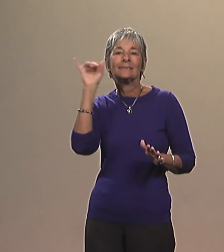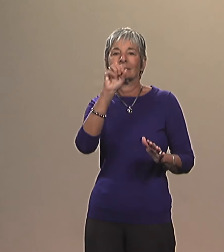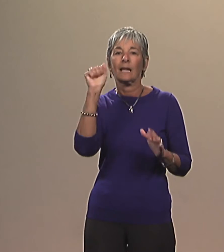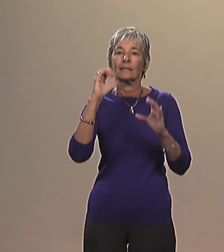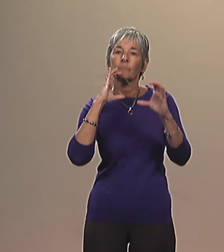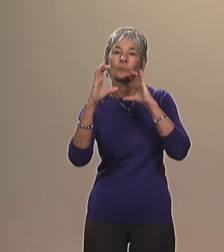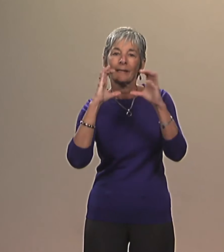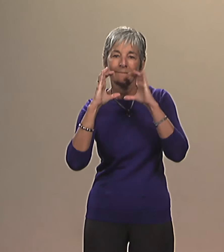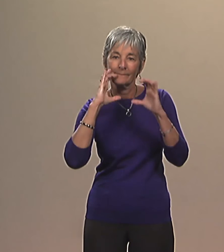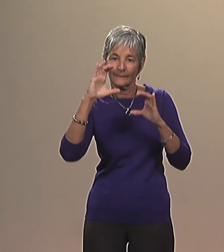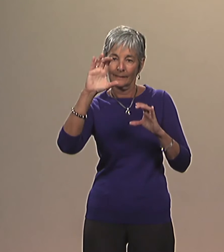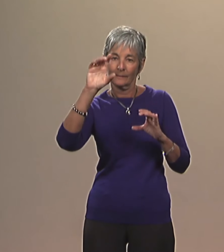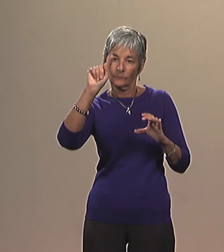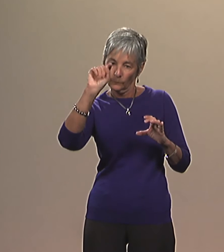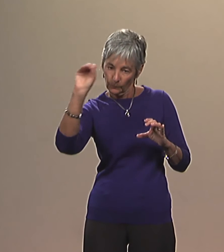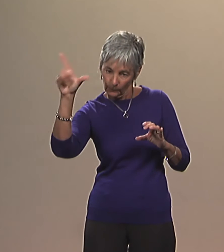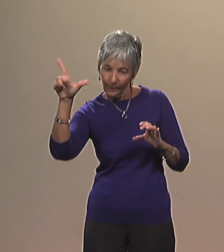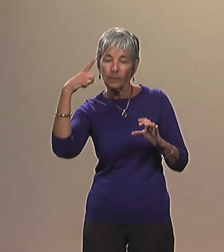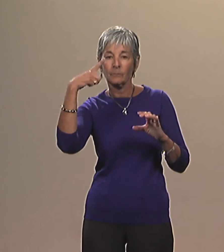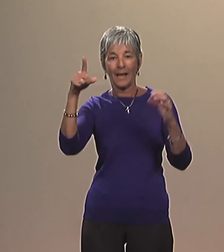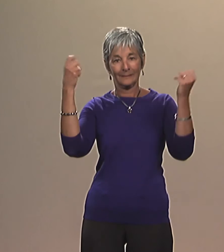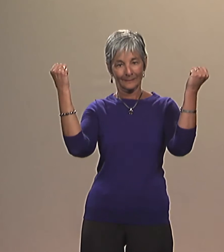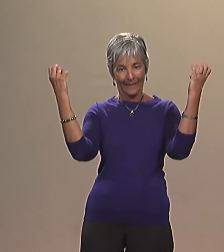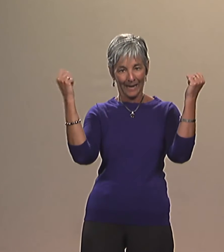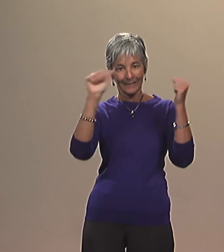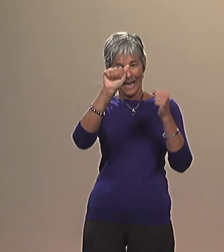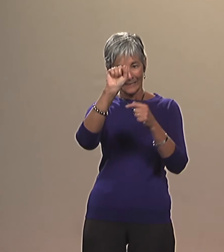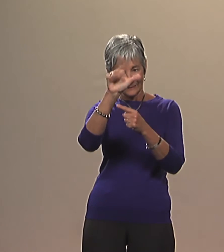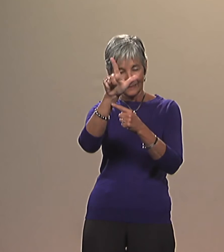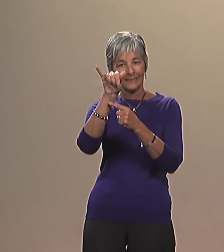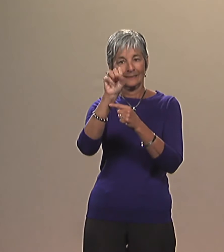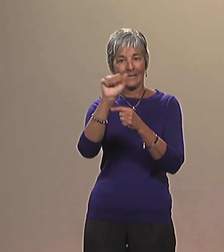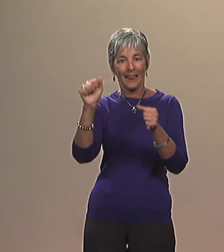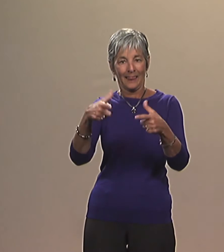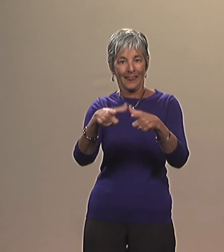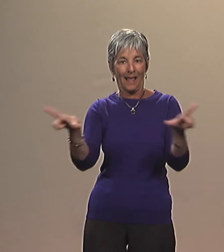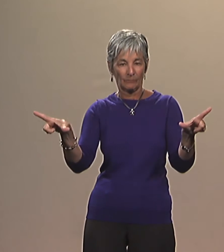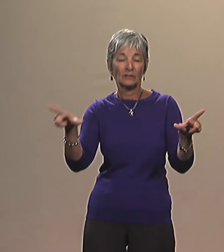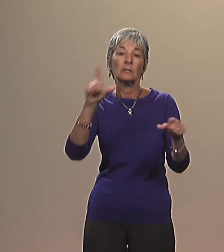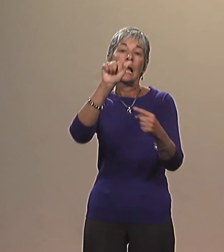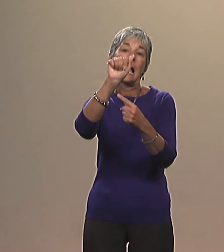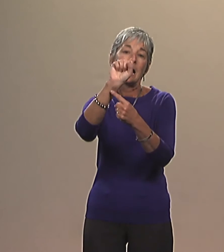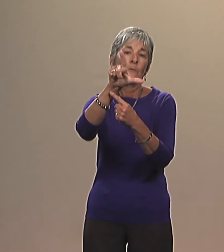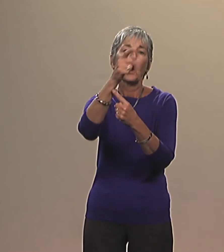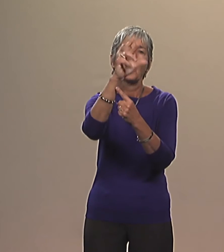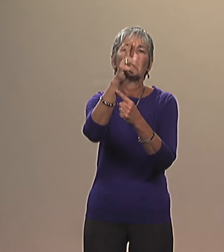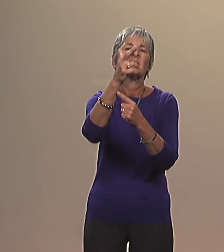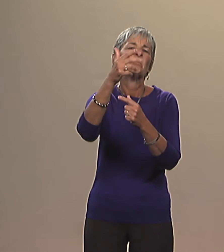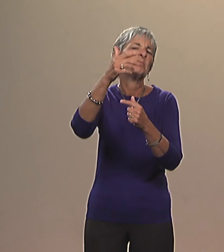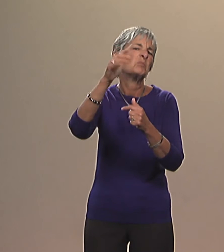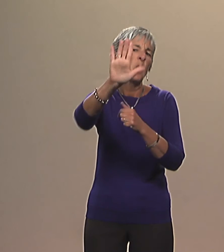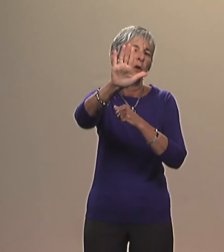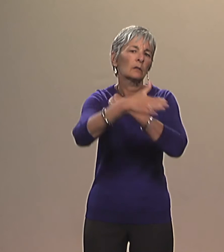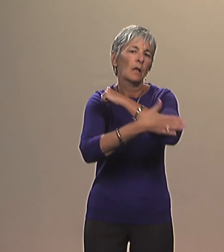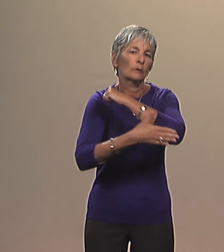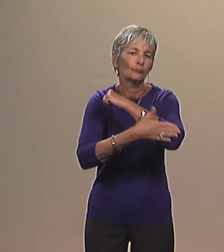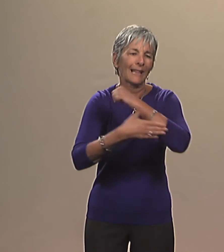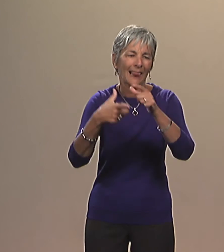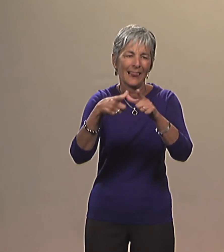The cochlear implant is a communication tool, whereas ASL is a language. ASL, or whatever sign language is used in your